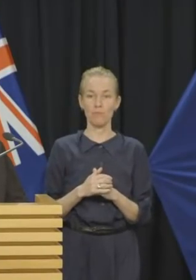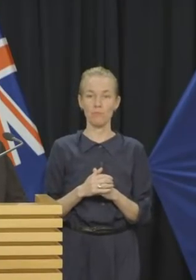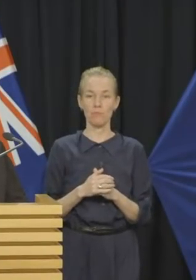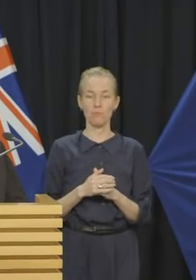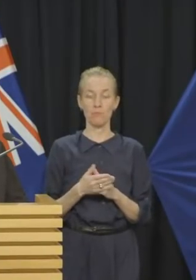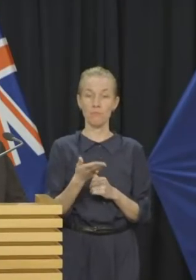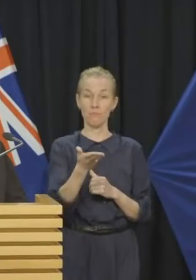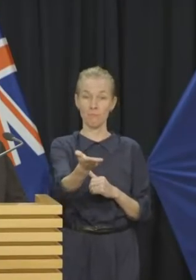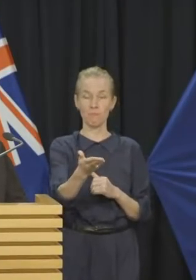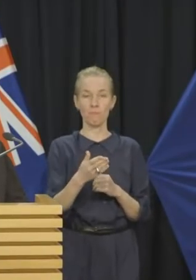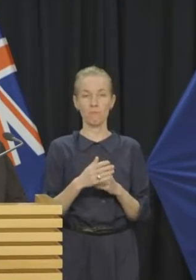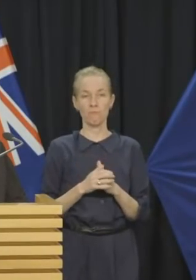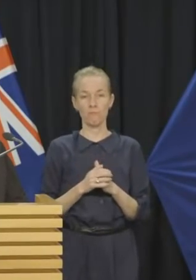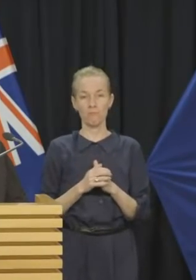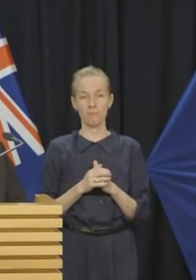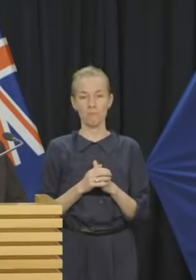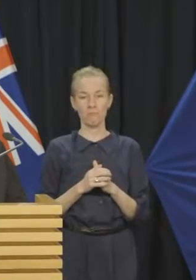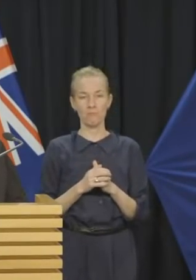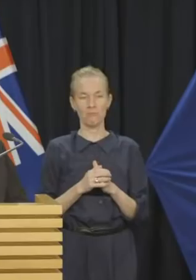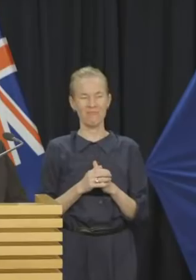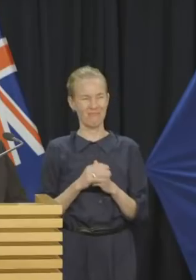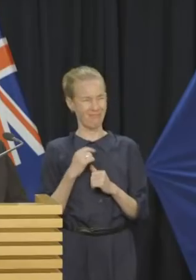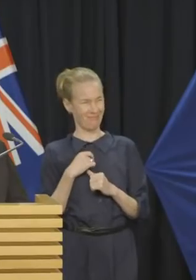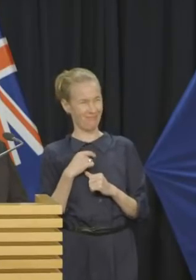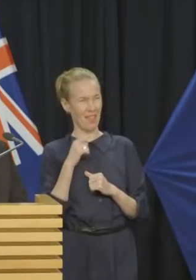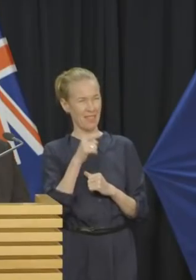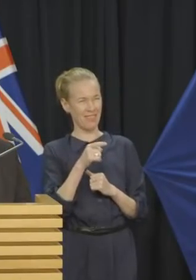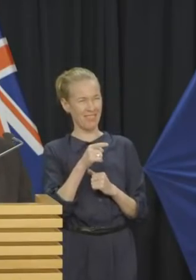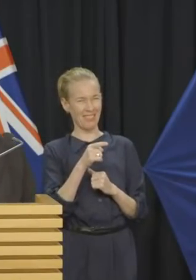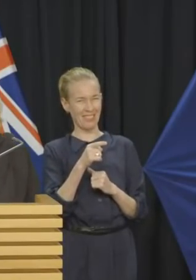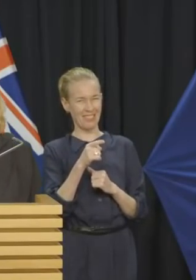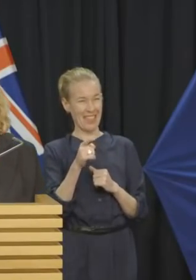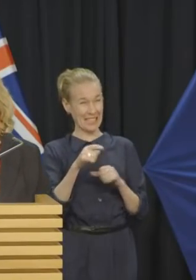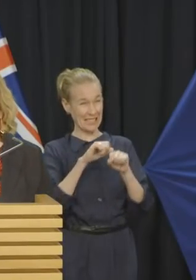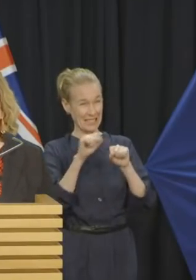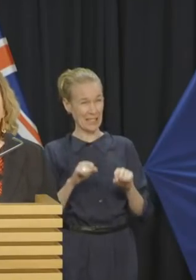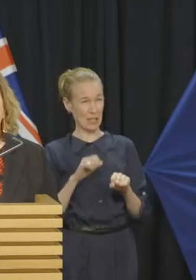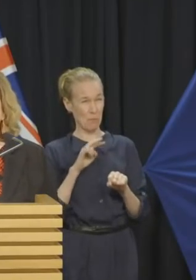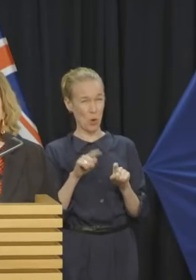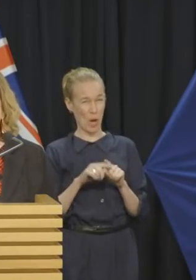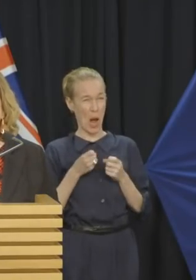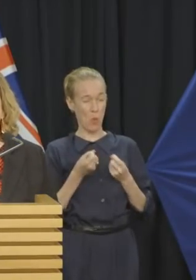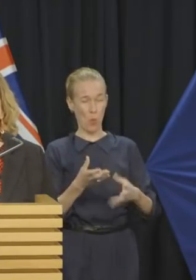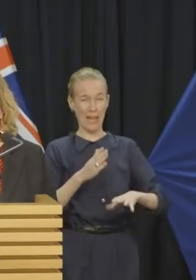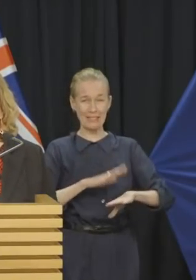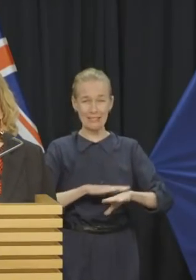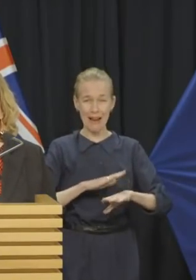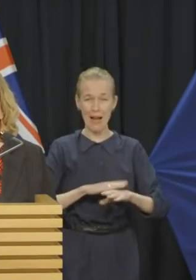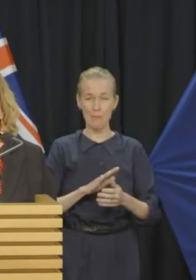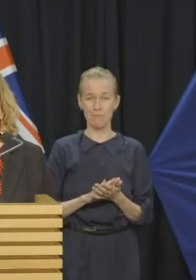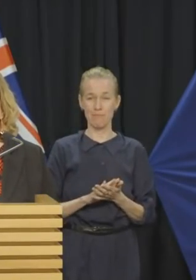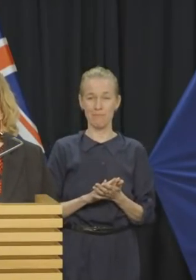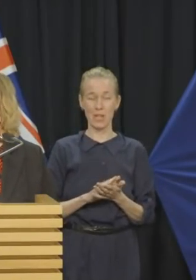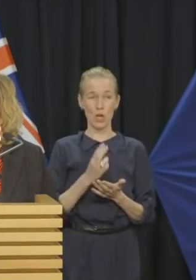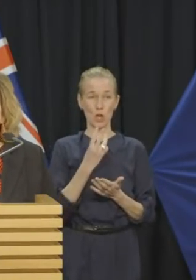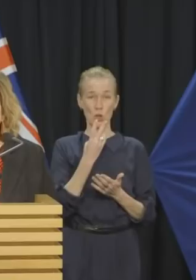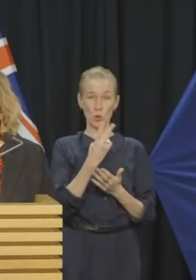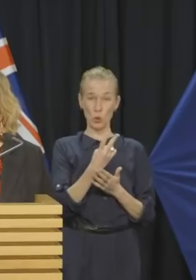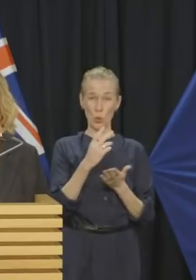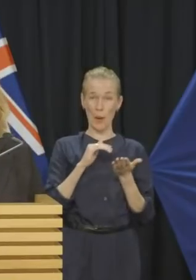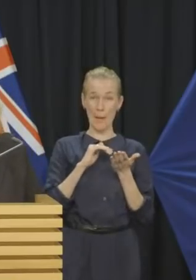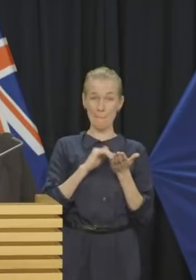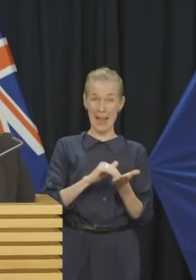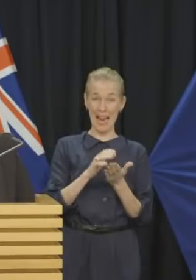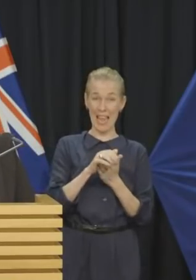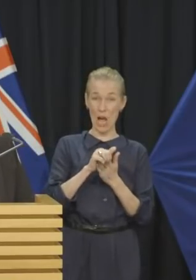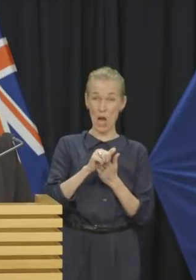Isn't this policy a total waste of time? I mean, you're talking $2 million to create two separate classes of New Zealanders. Right?